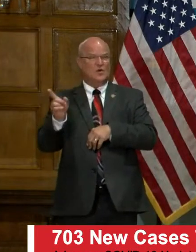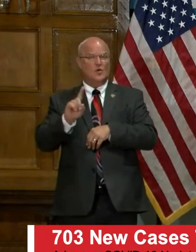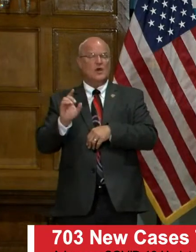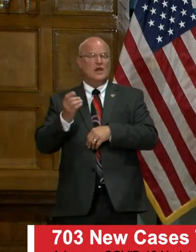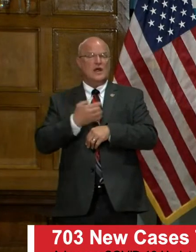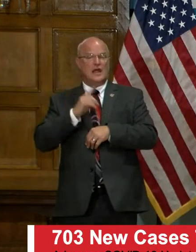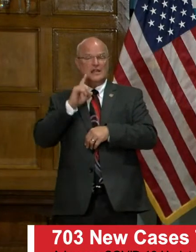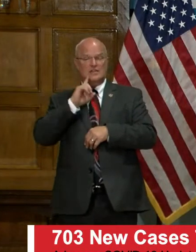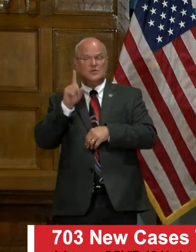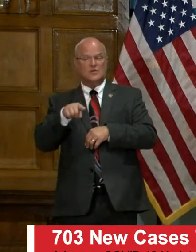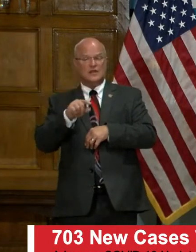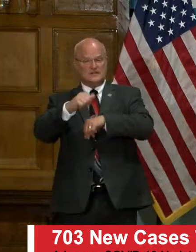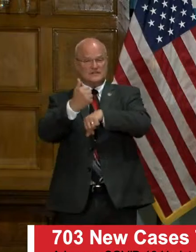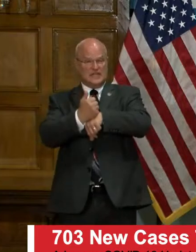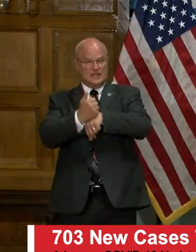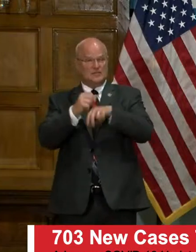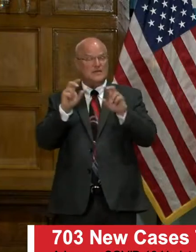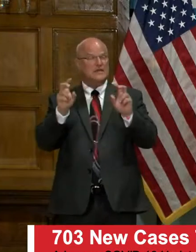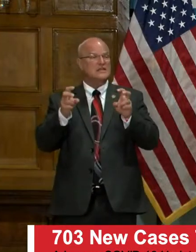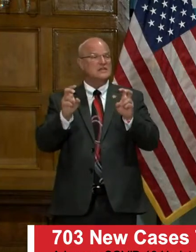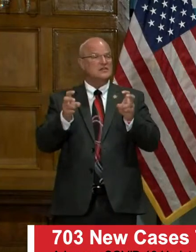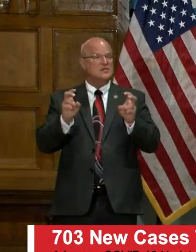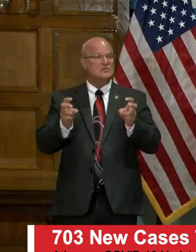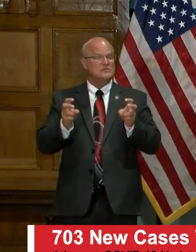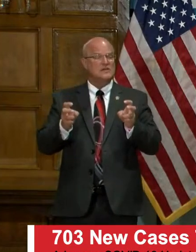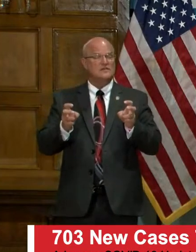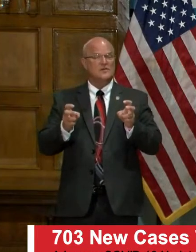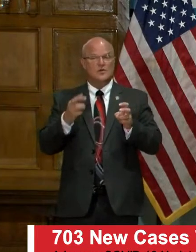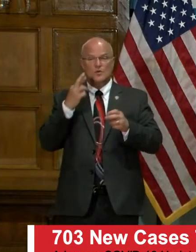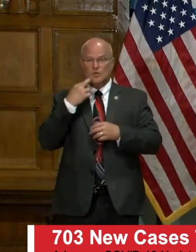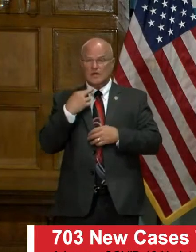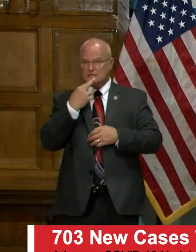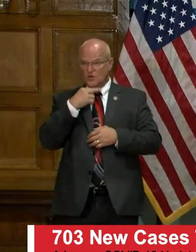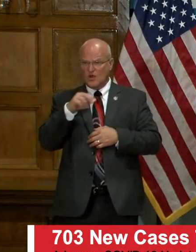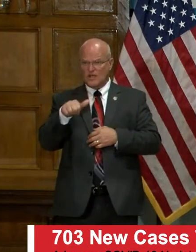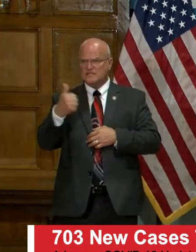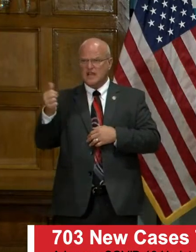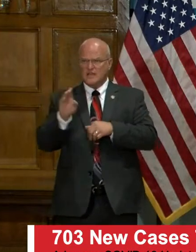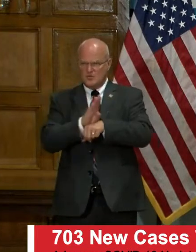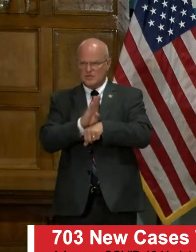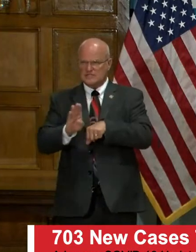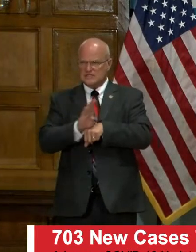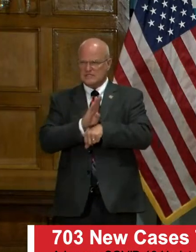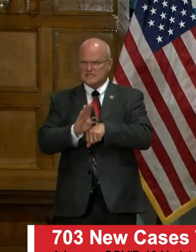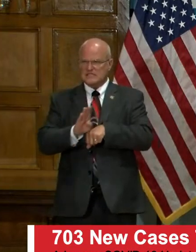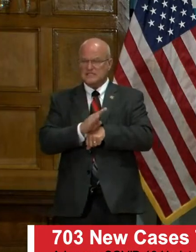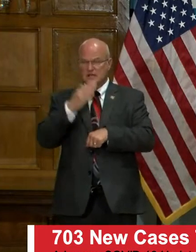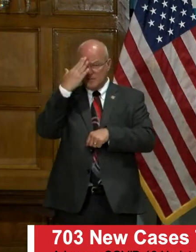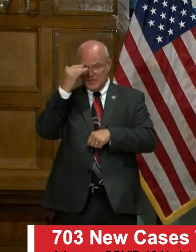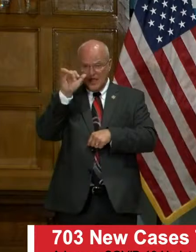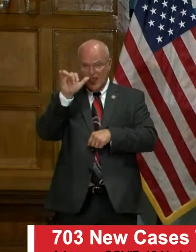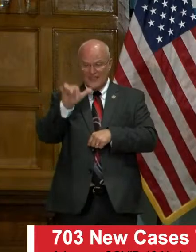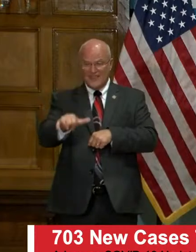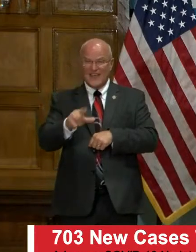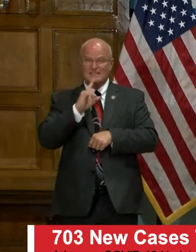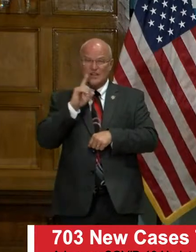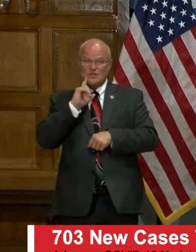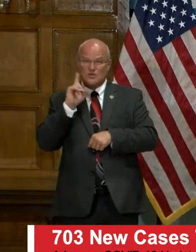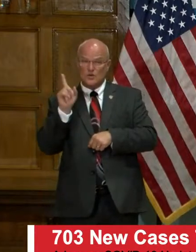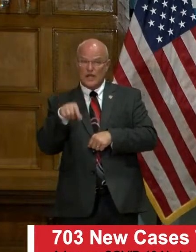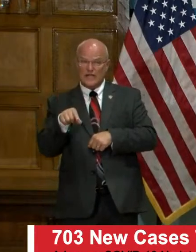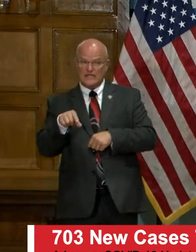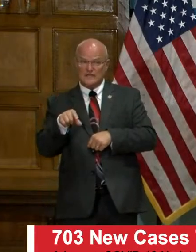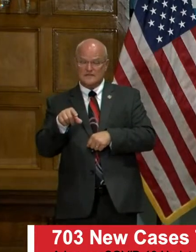our directive is in place in terms of restaurants and other businesses, because those are